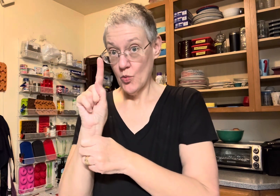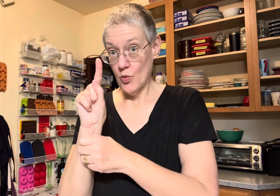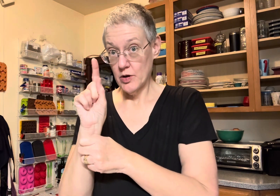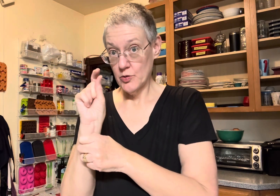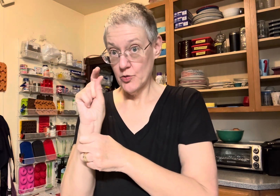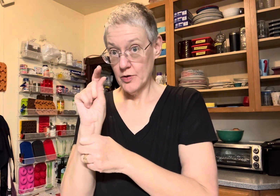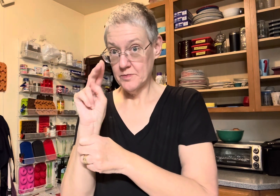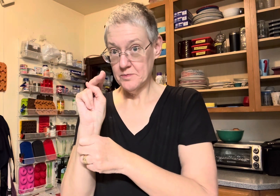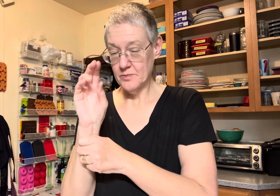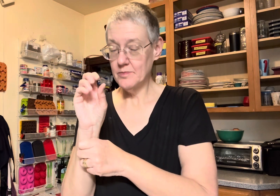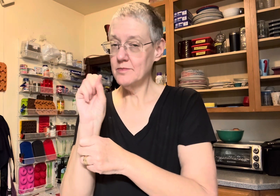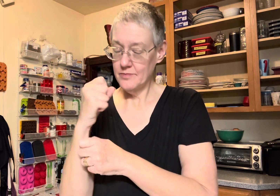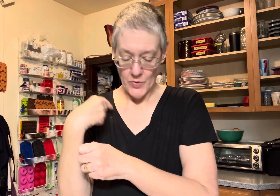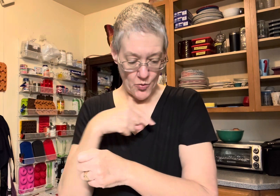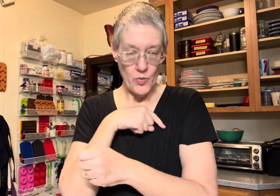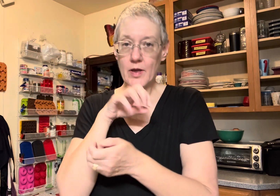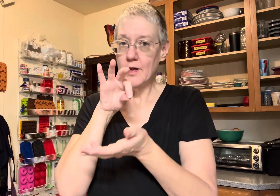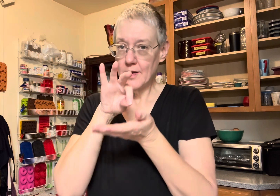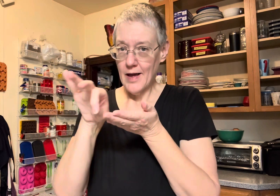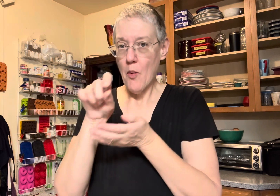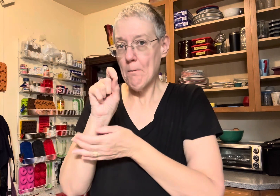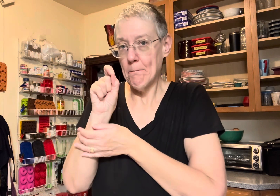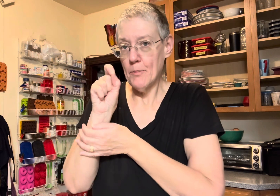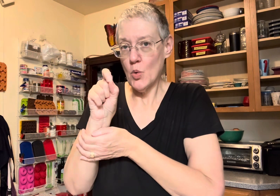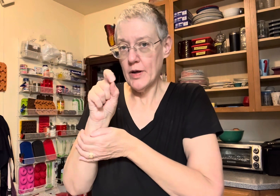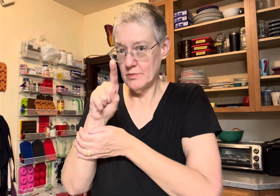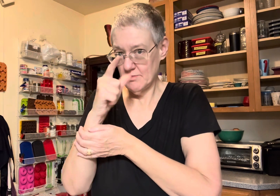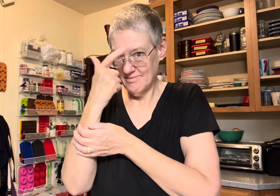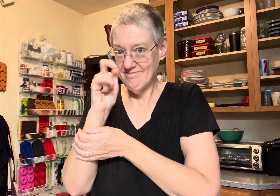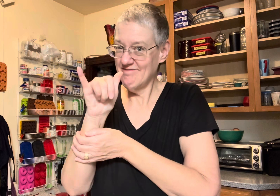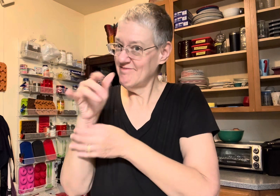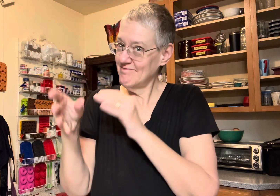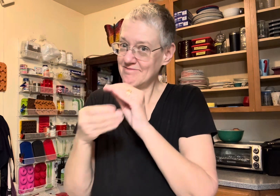is 3.1 grams of net carb. We do count the